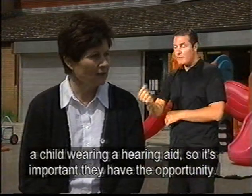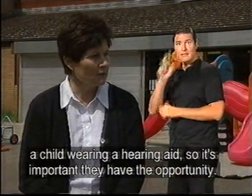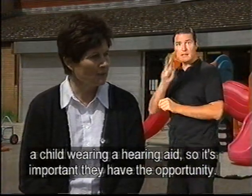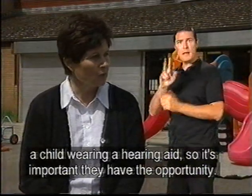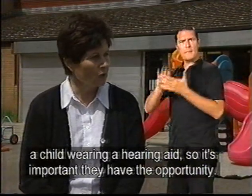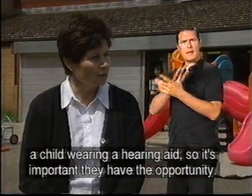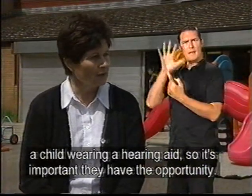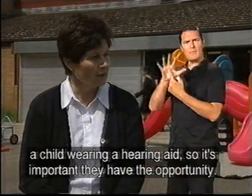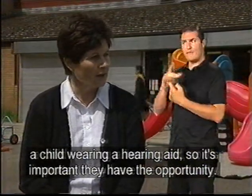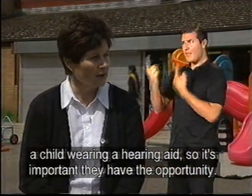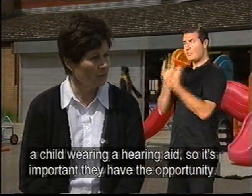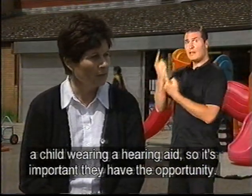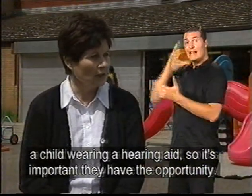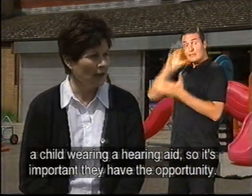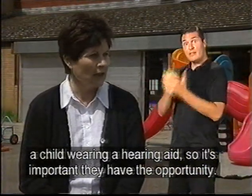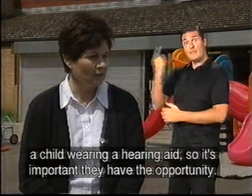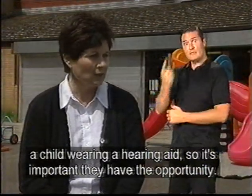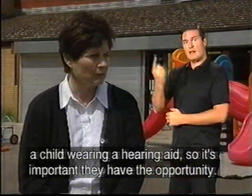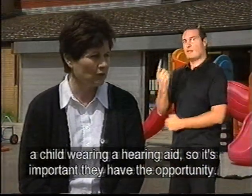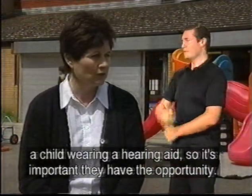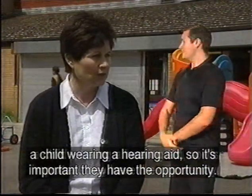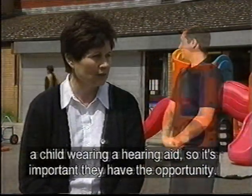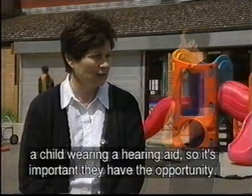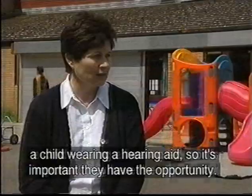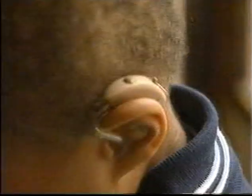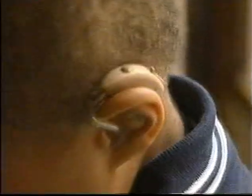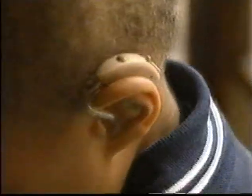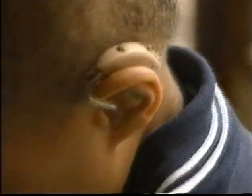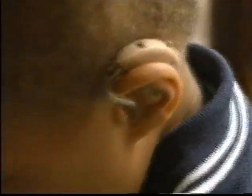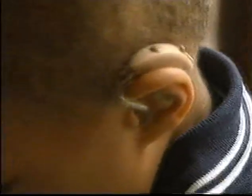it's important that they come and have this opportunity.